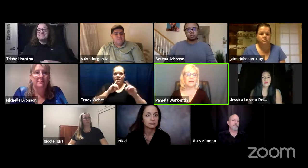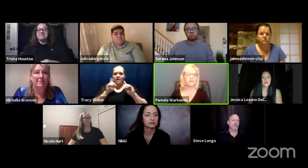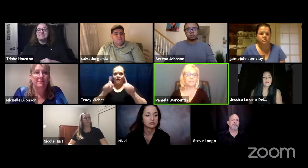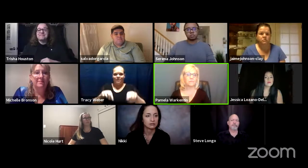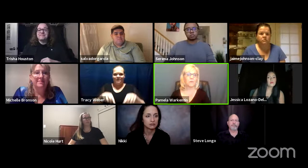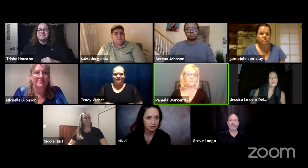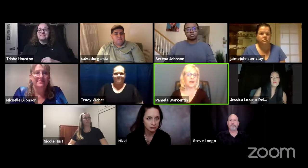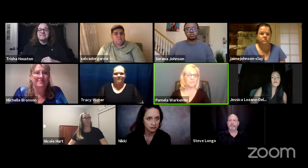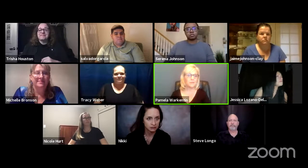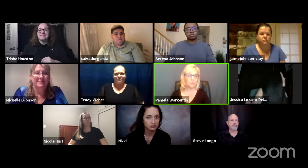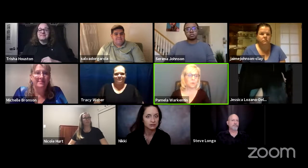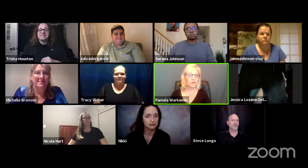Now for my report.